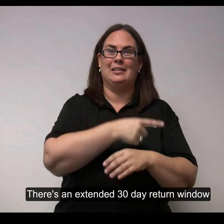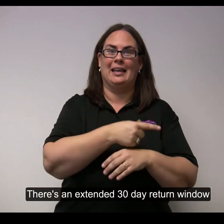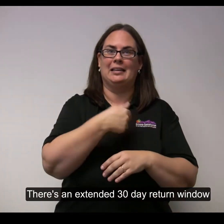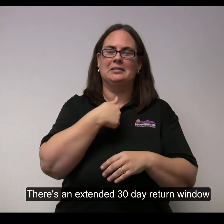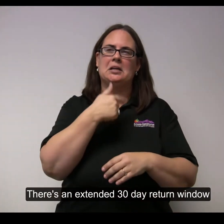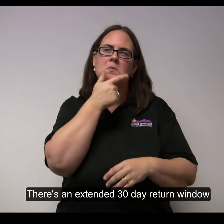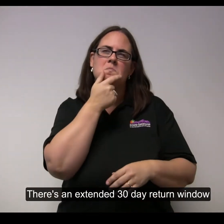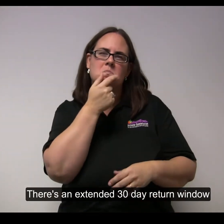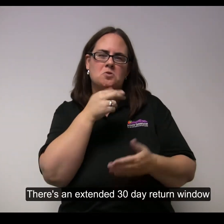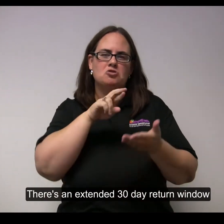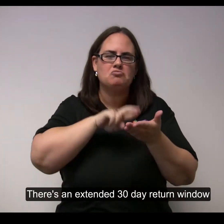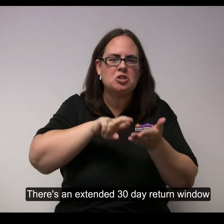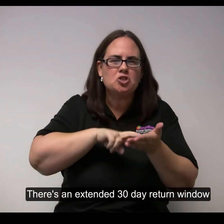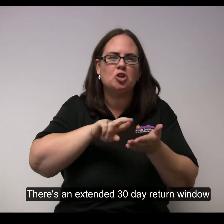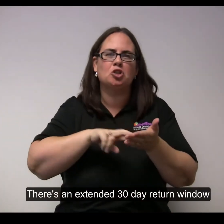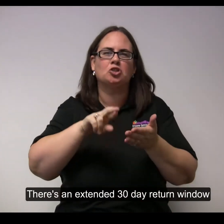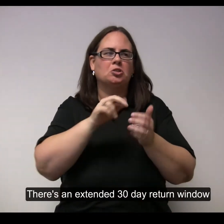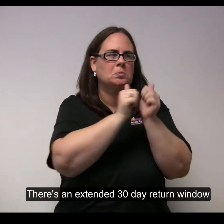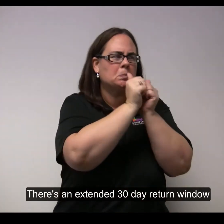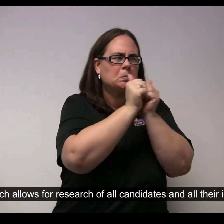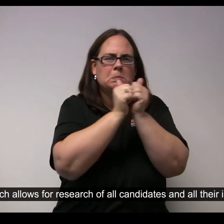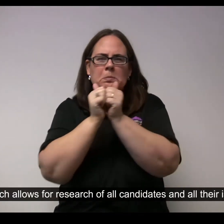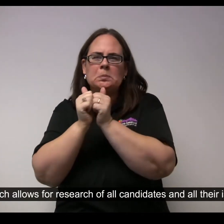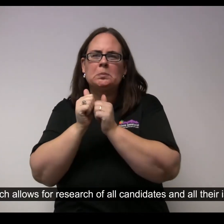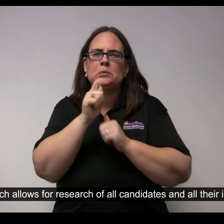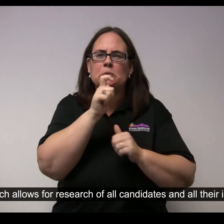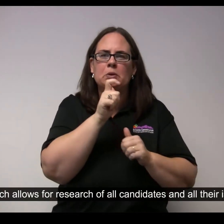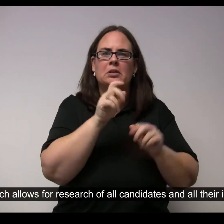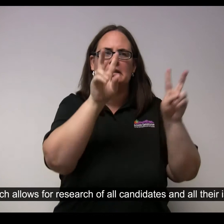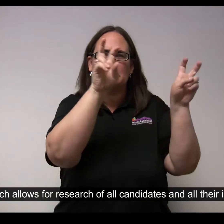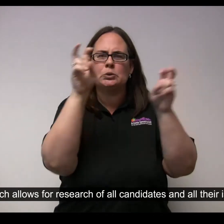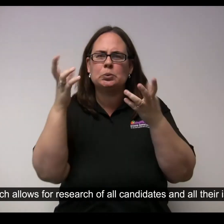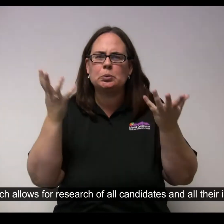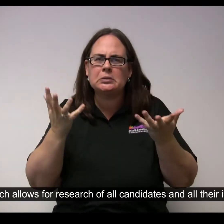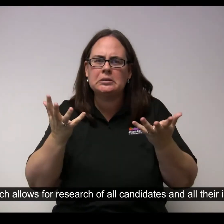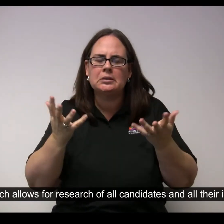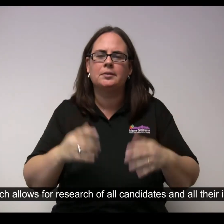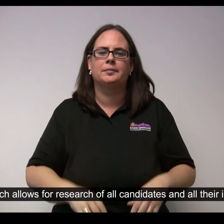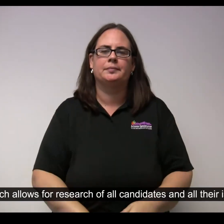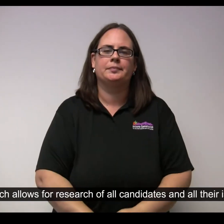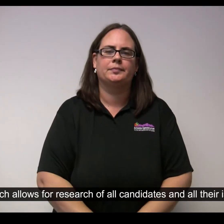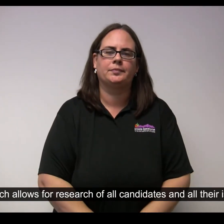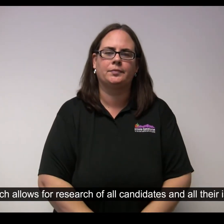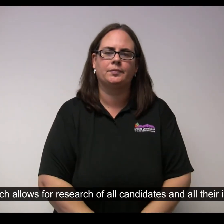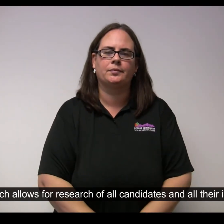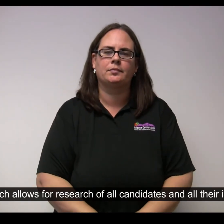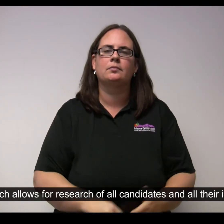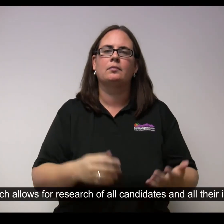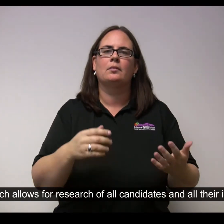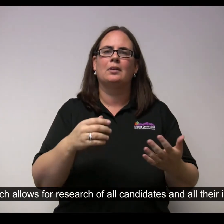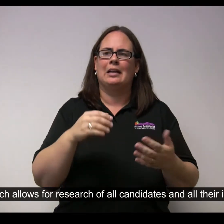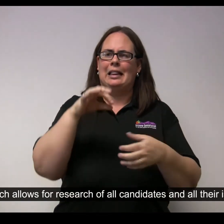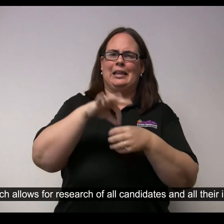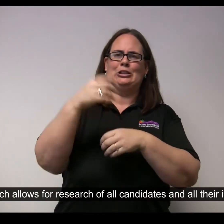There's an extended 30-day return window, which allows for research of all the candidates and all their issues.